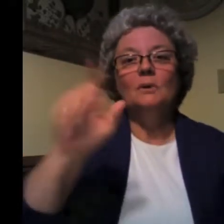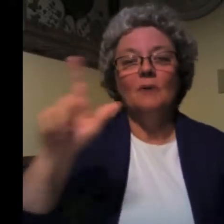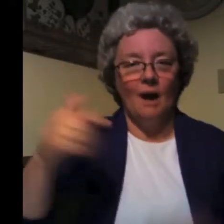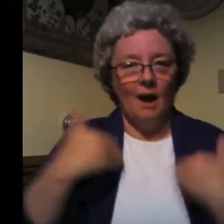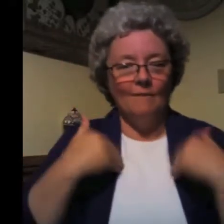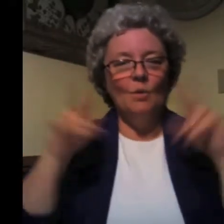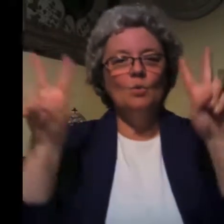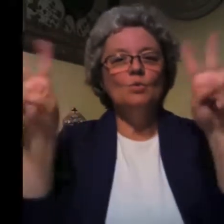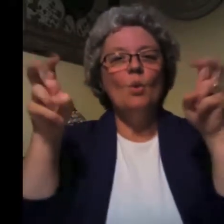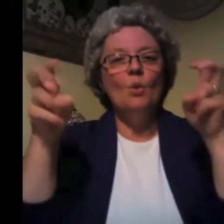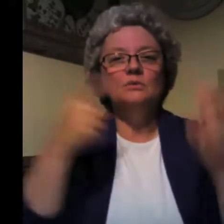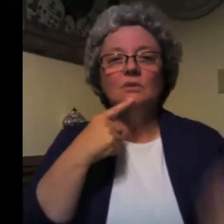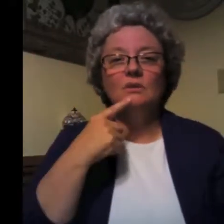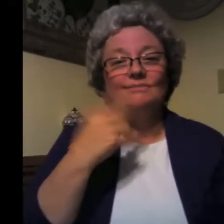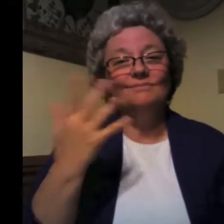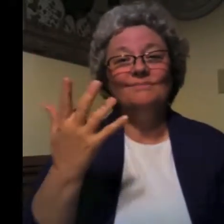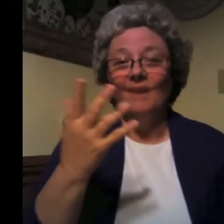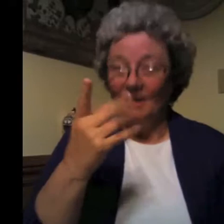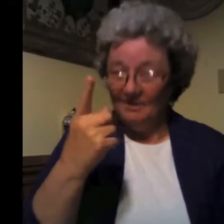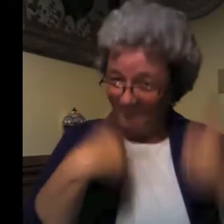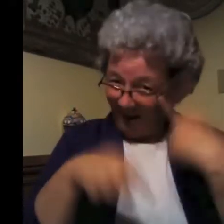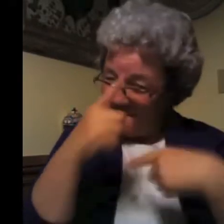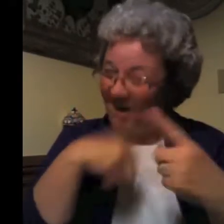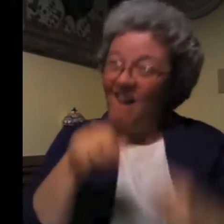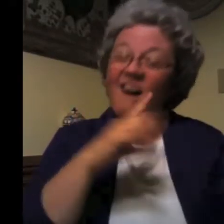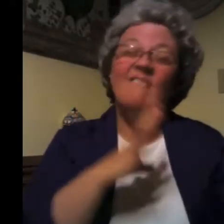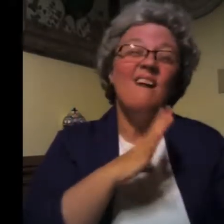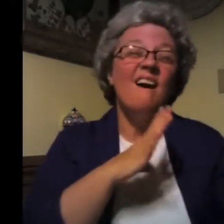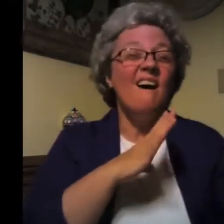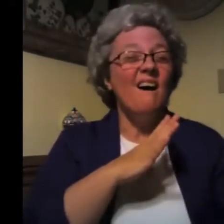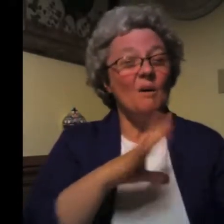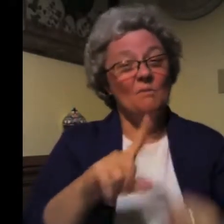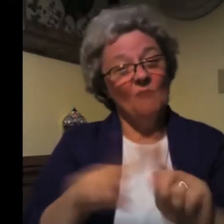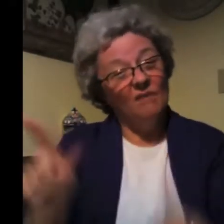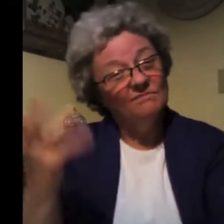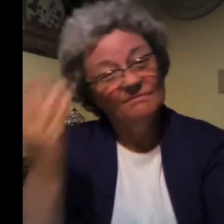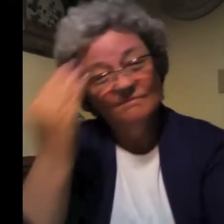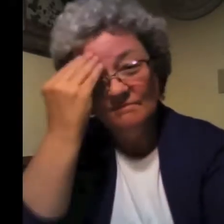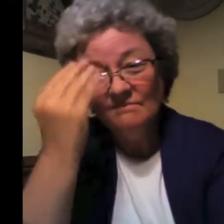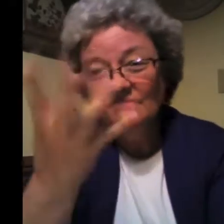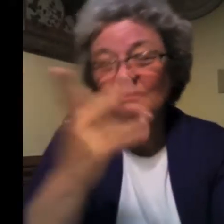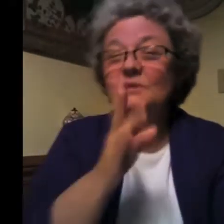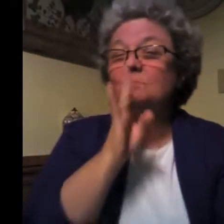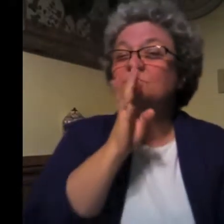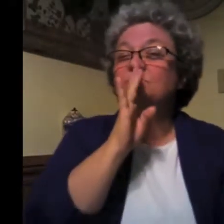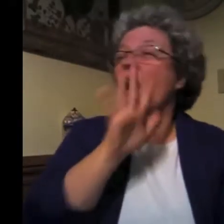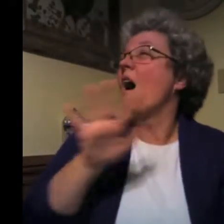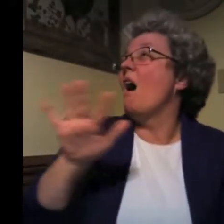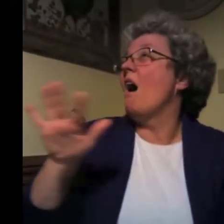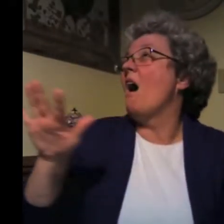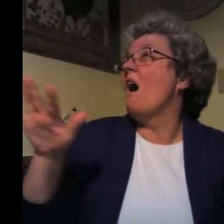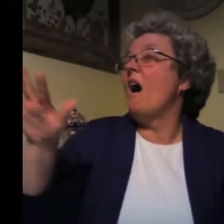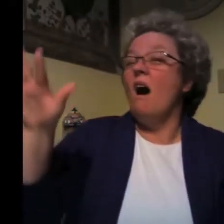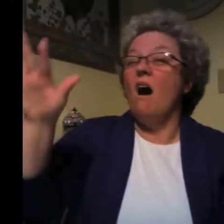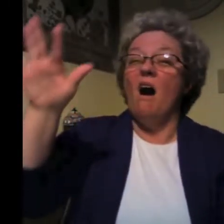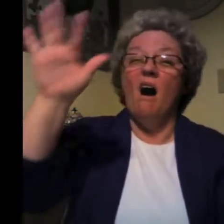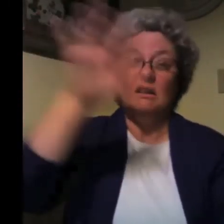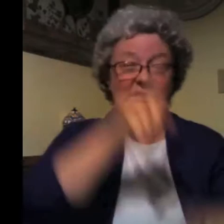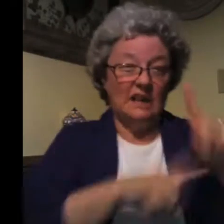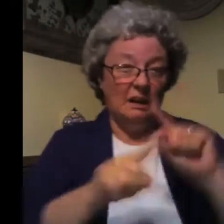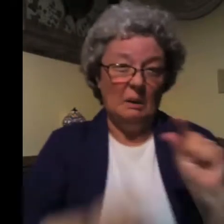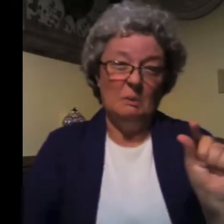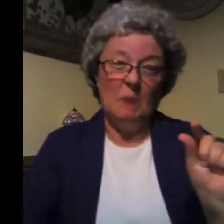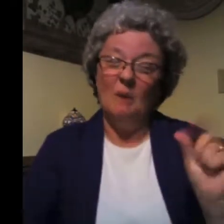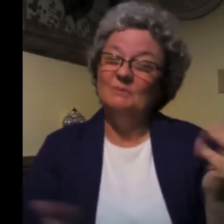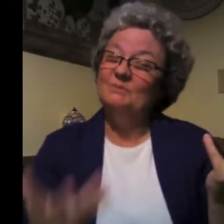Alexander Graham Bell had a quote that said that sign language is fine, but you know that everyone speaks and